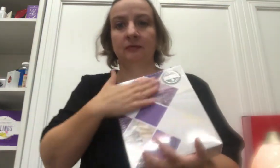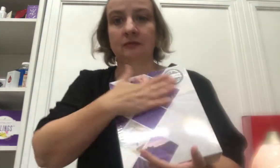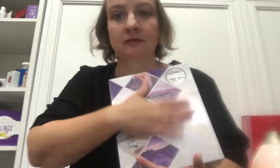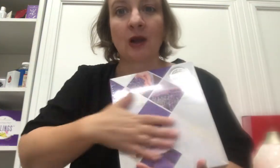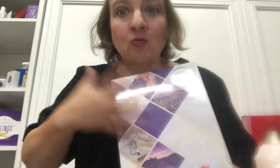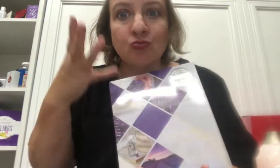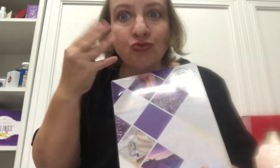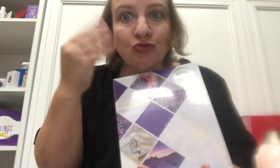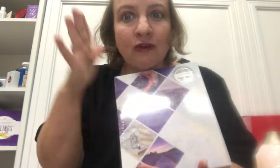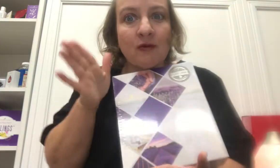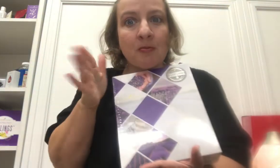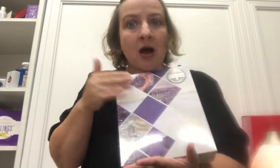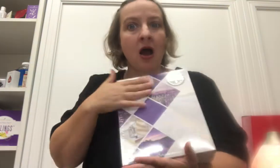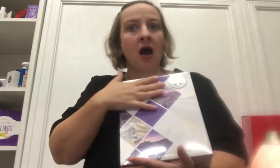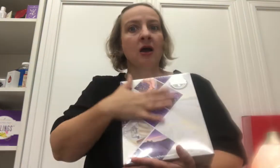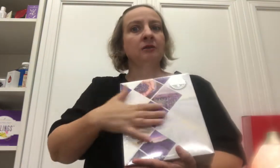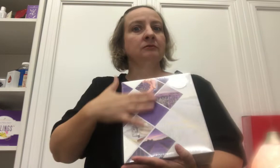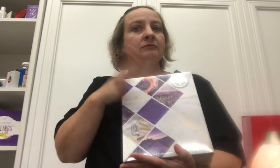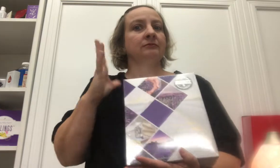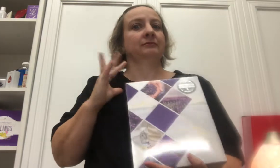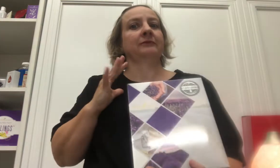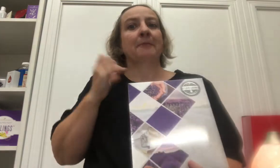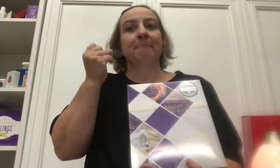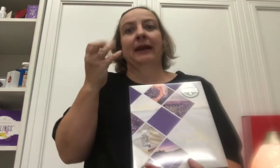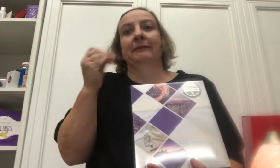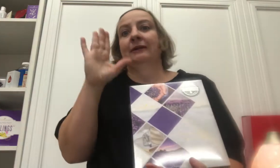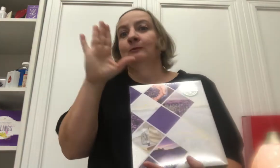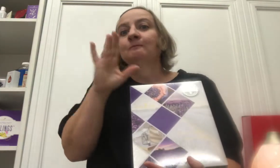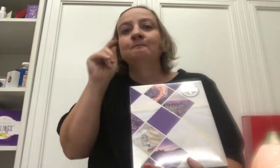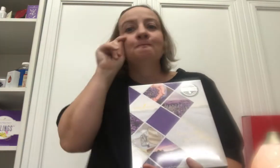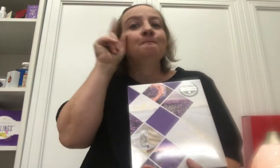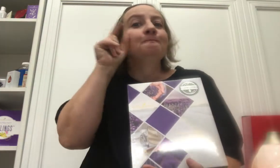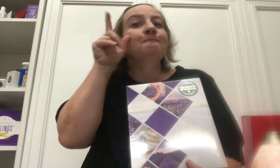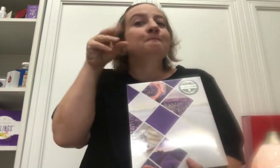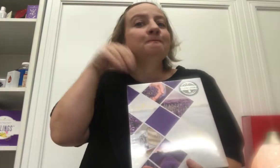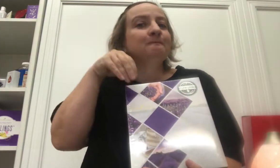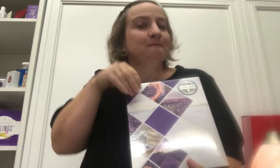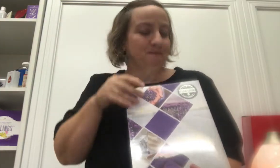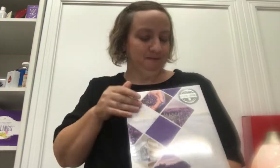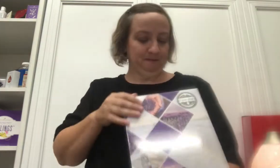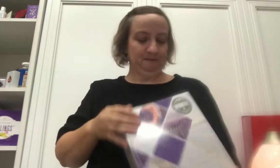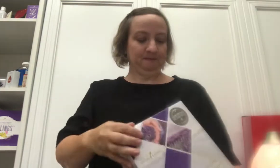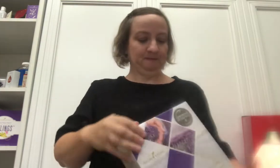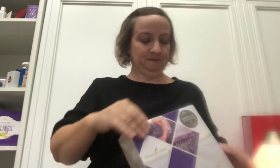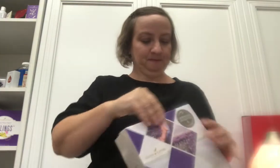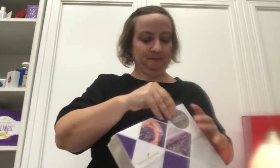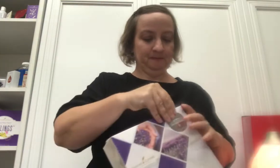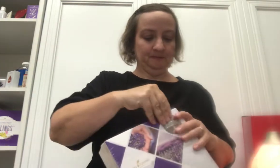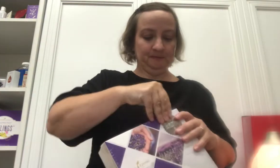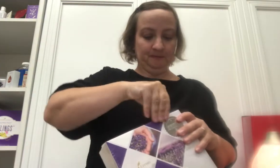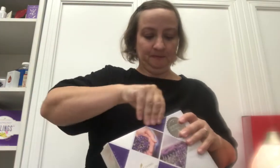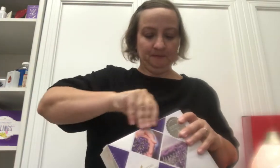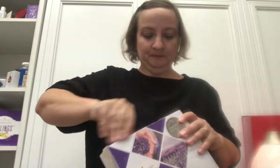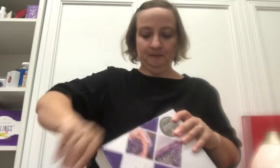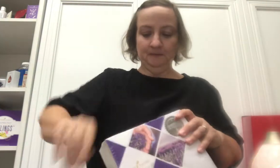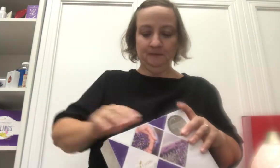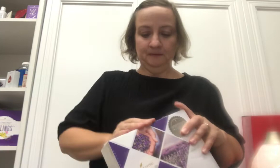other box. Now this is this beautiful premium starter kit box with tons of little surprises in it.